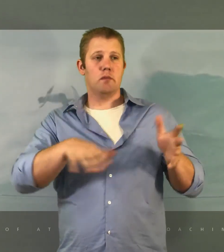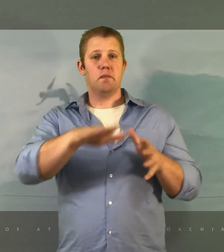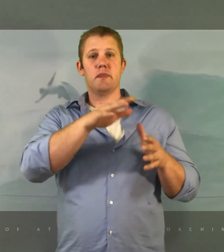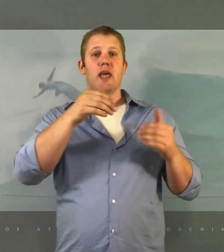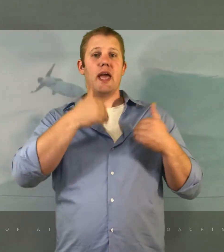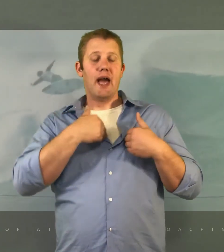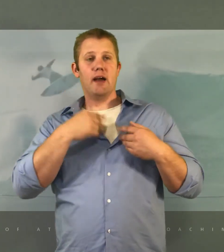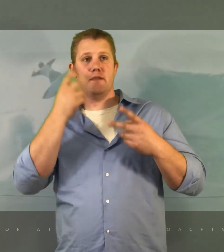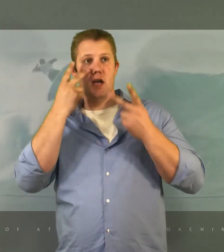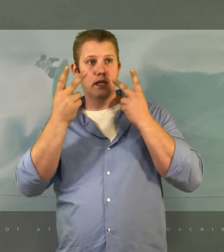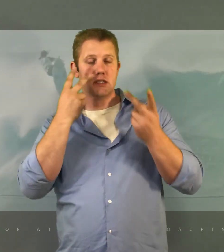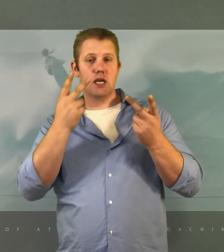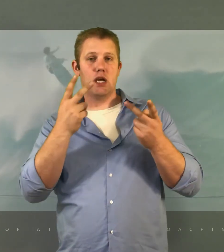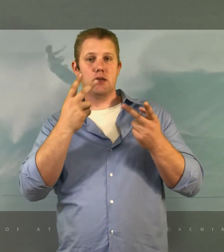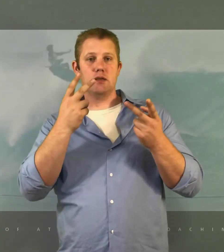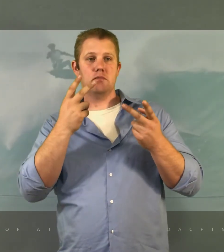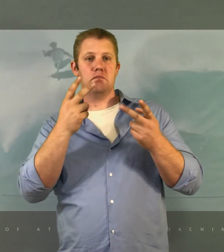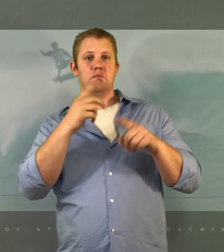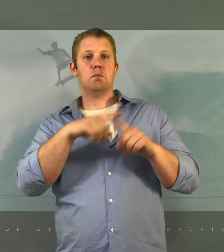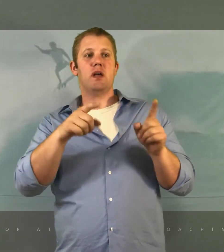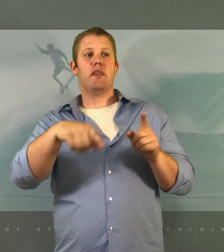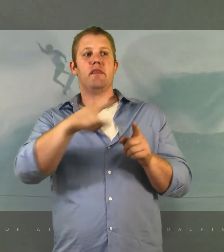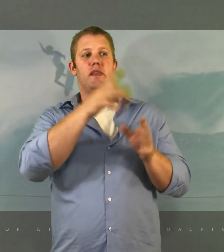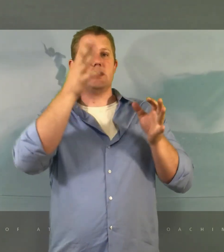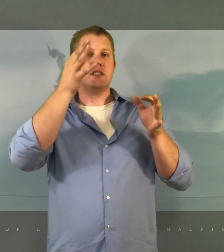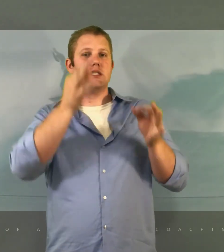that have eyesight, but they choose